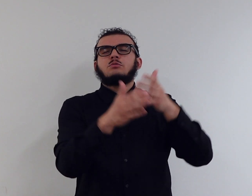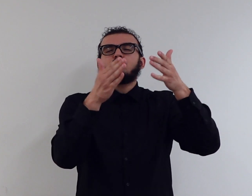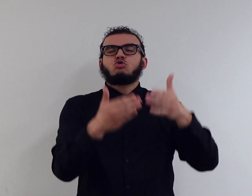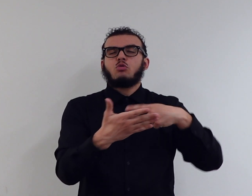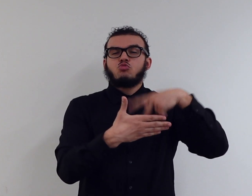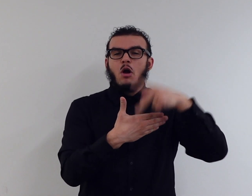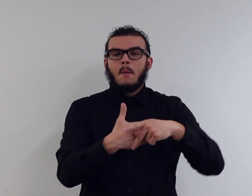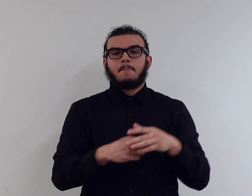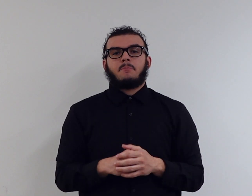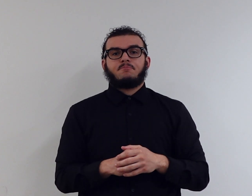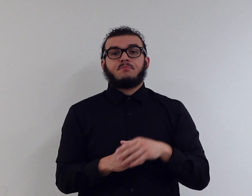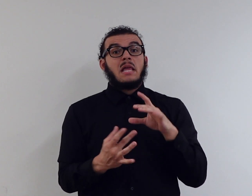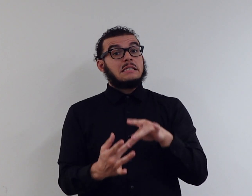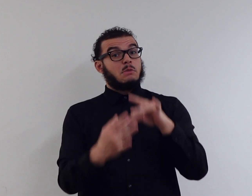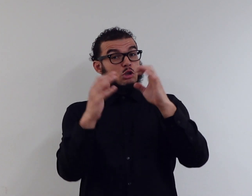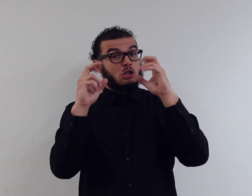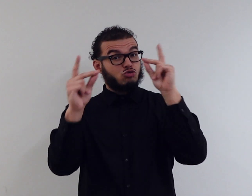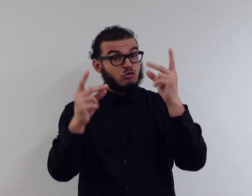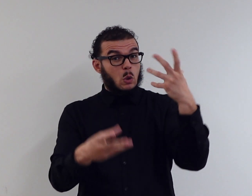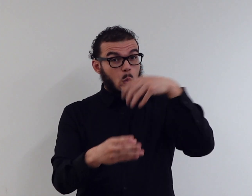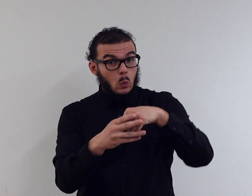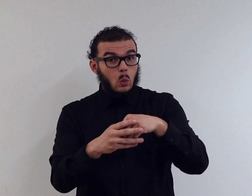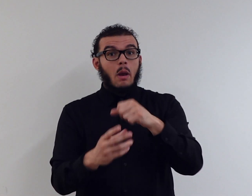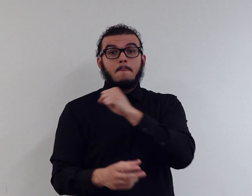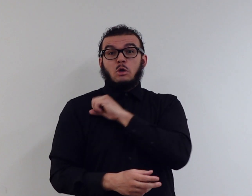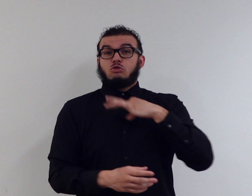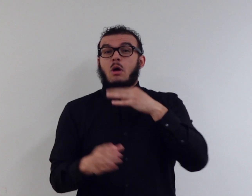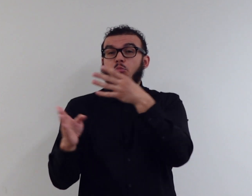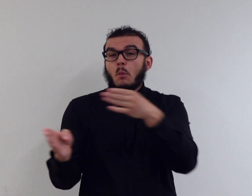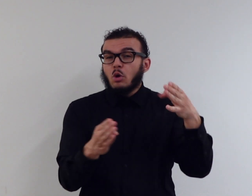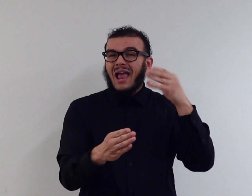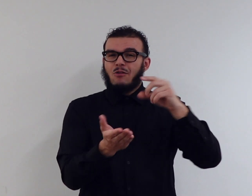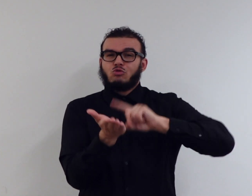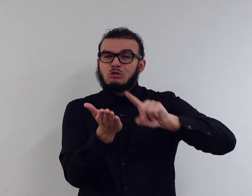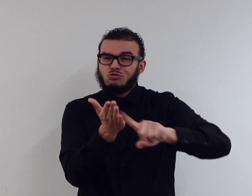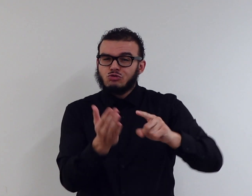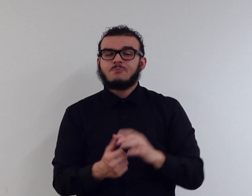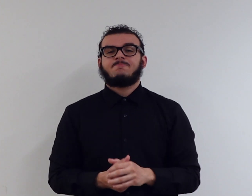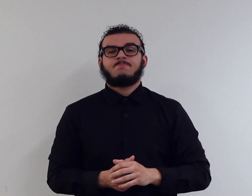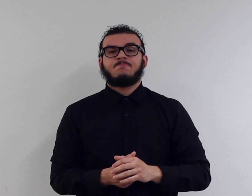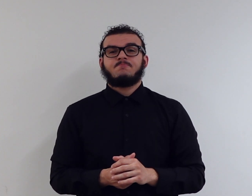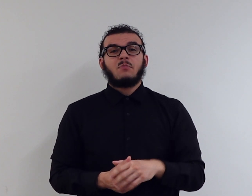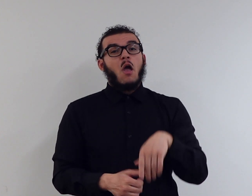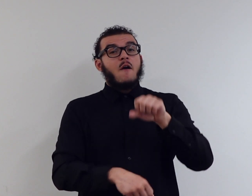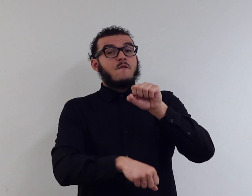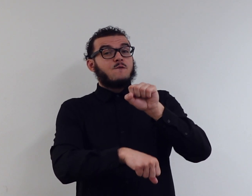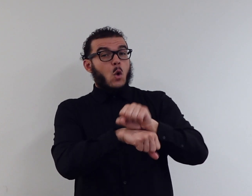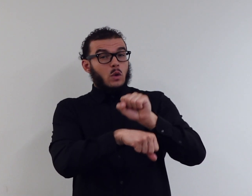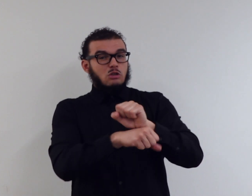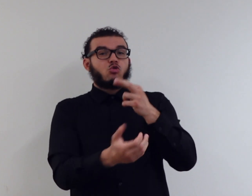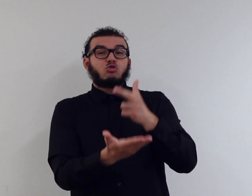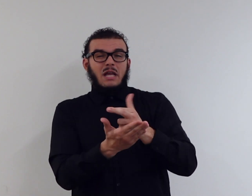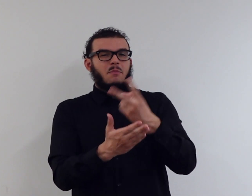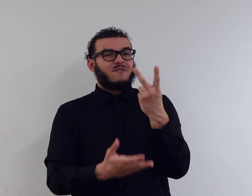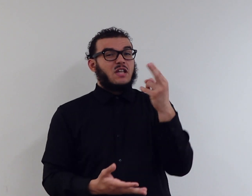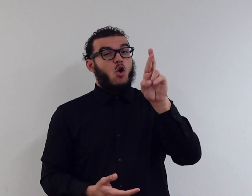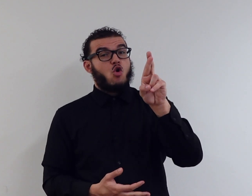special education, including personnel preparation and research, vocational rehabilitation,